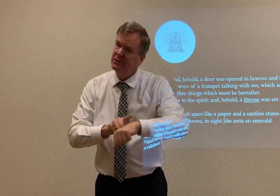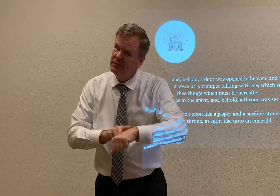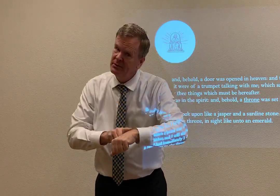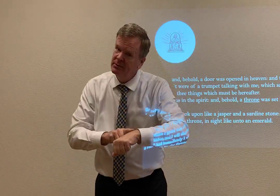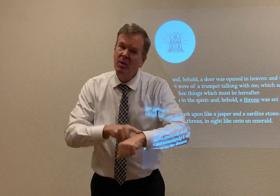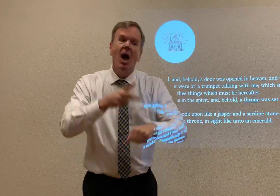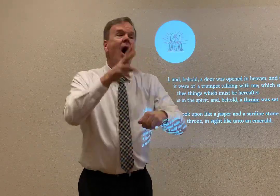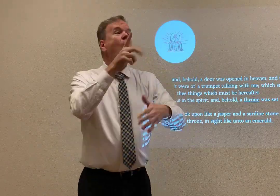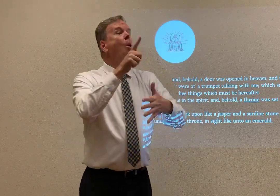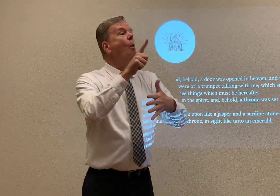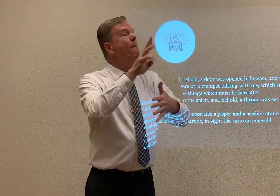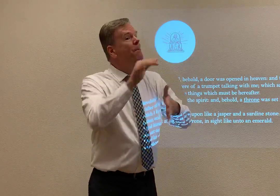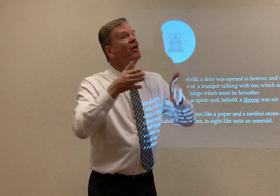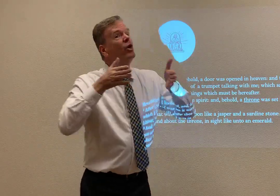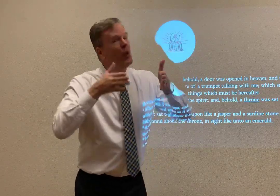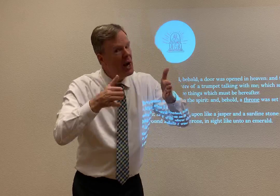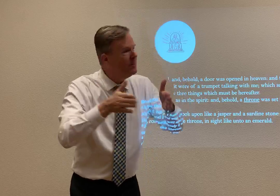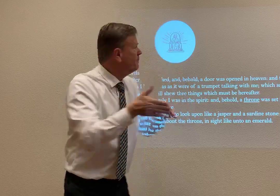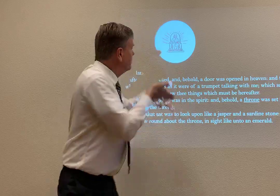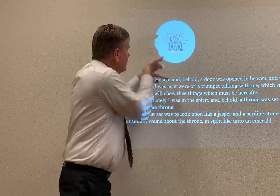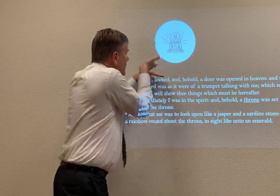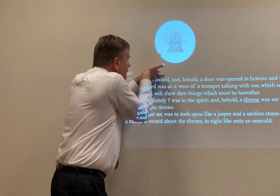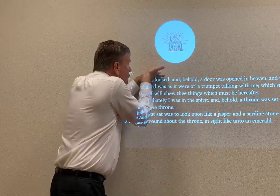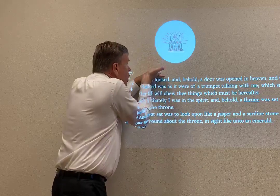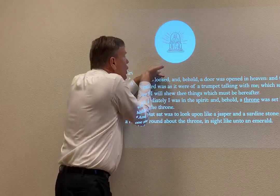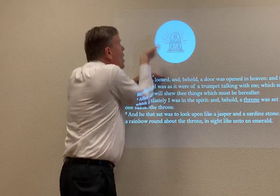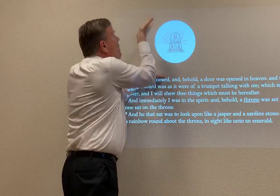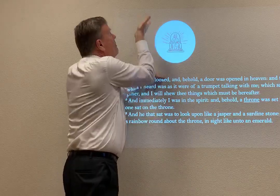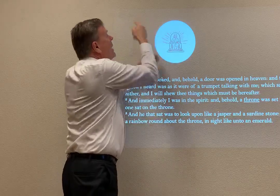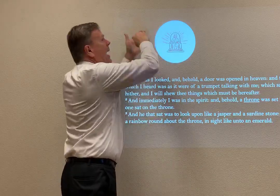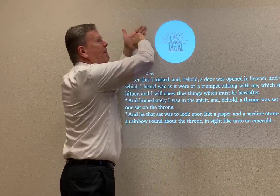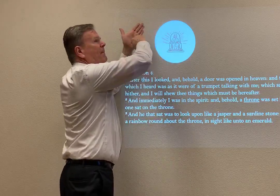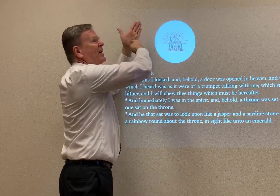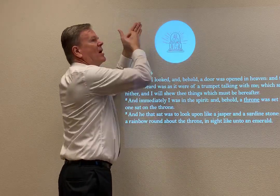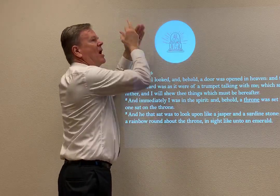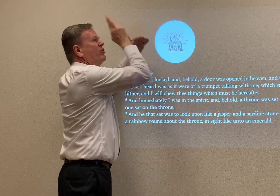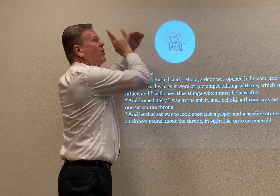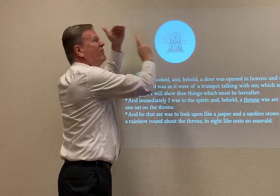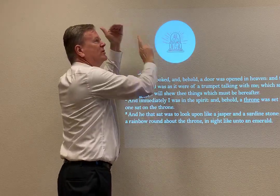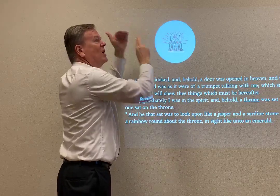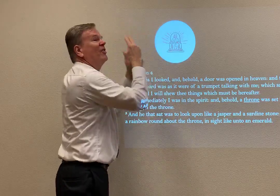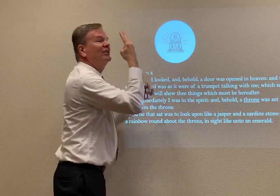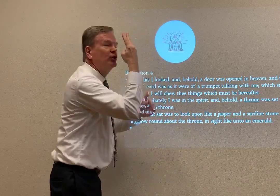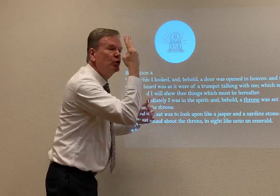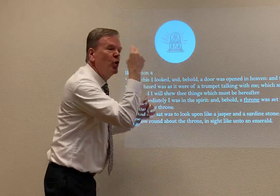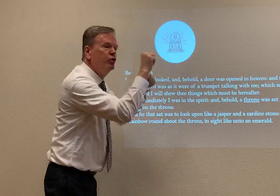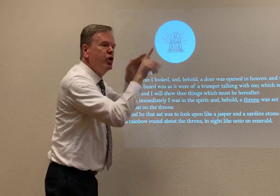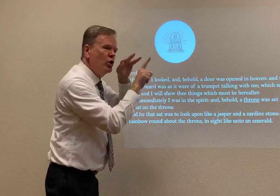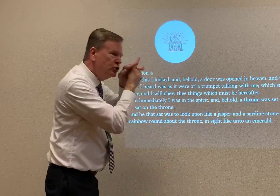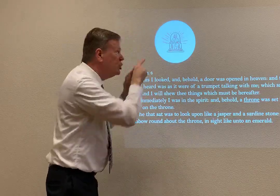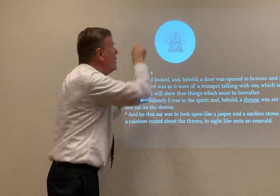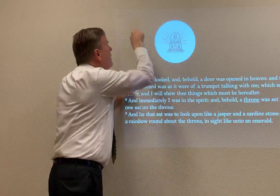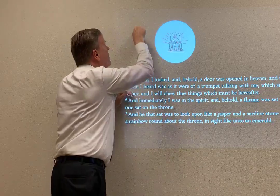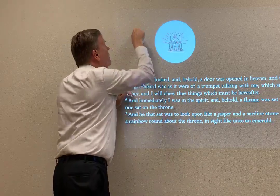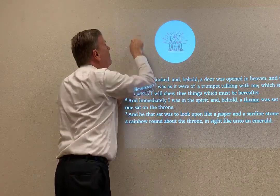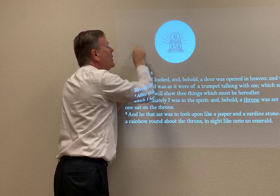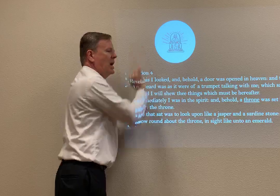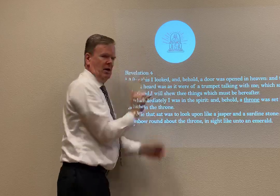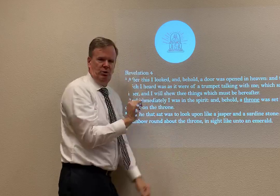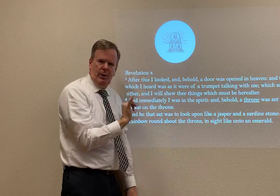and it speaks about it 36 times. And oh, by the way, if you go up and you go to the beginning of the book of Revelation, we see talking